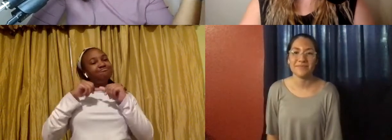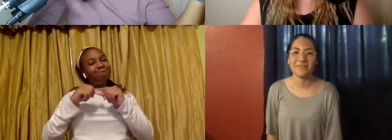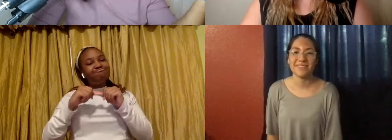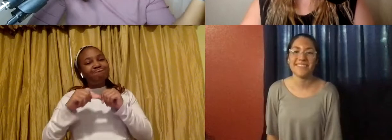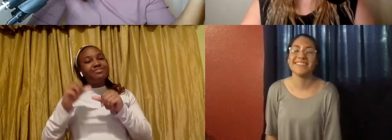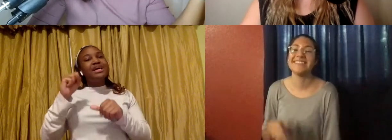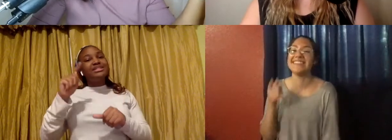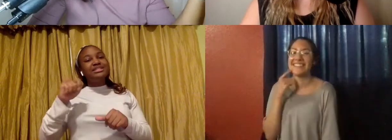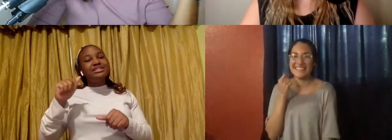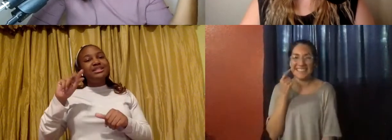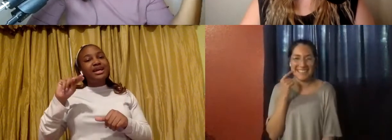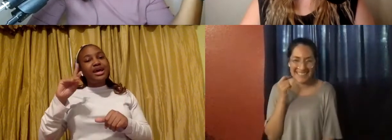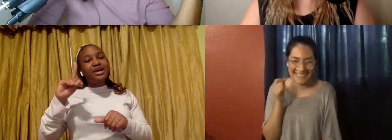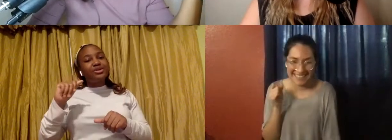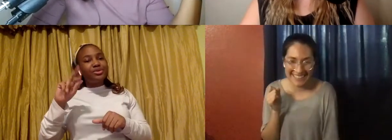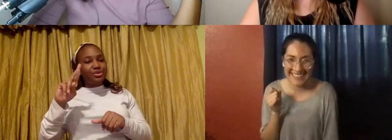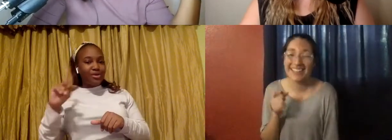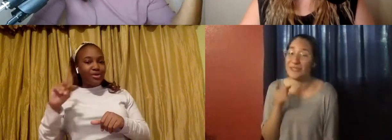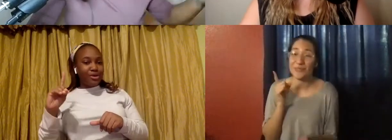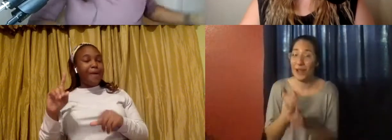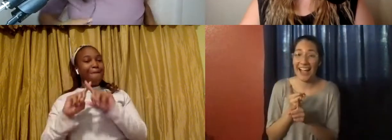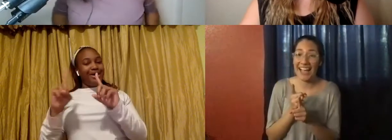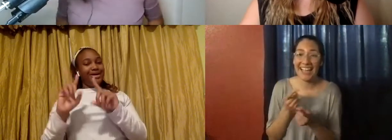like, okay, that's fair.